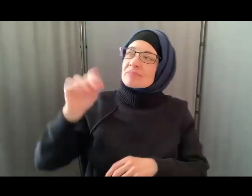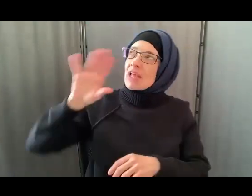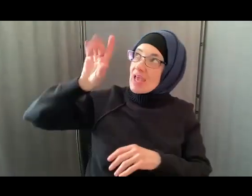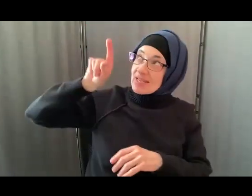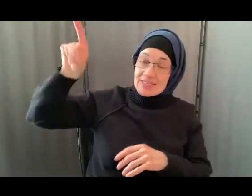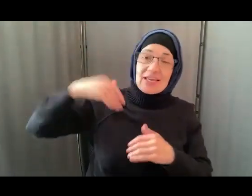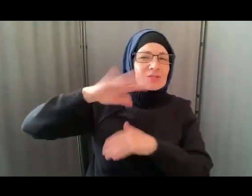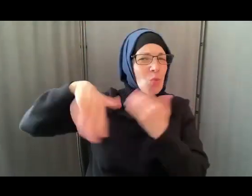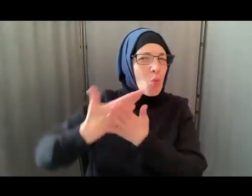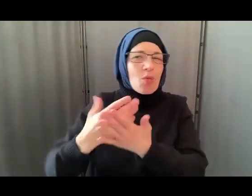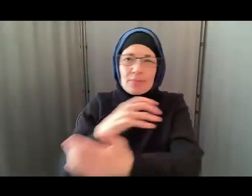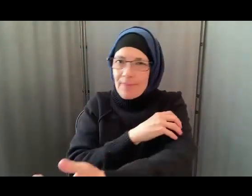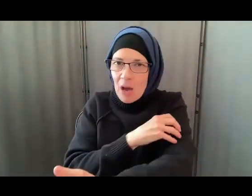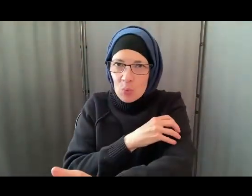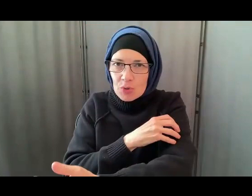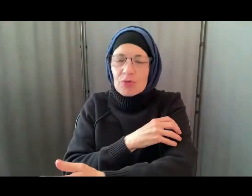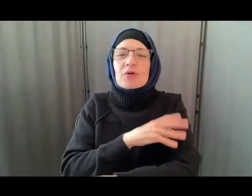all-knowing, all-wise.